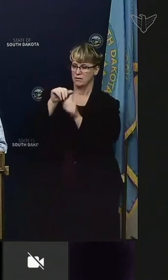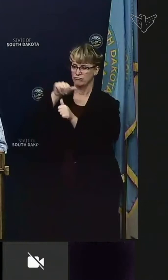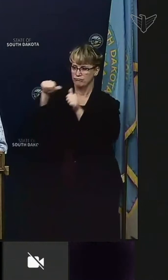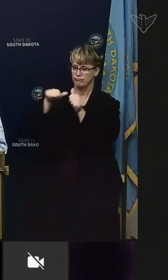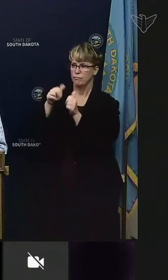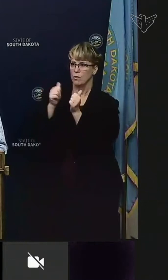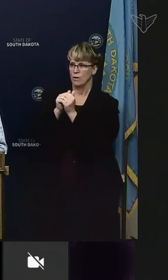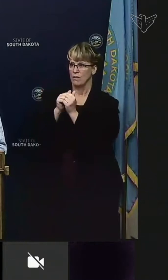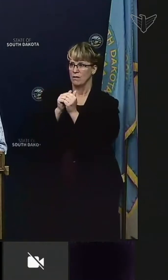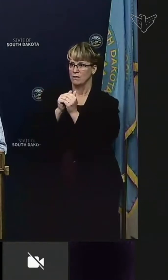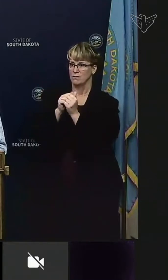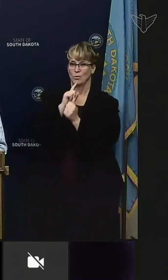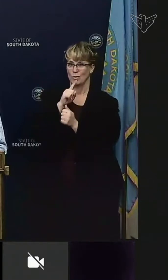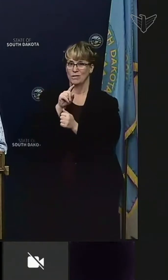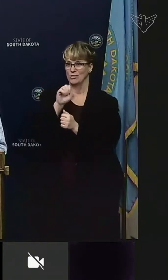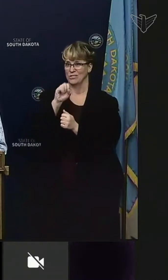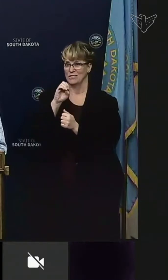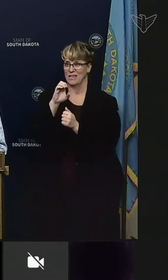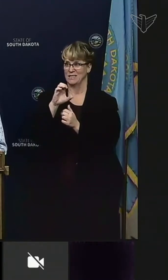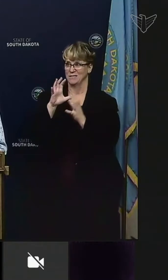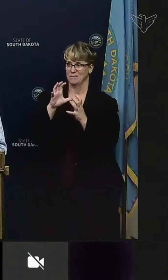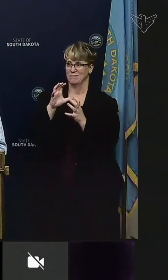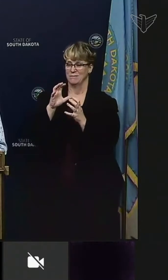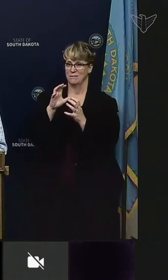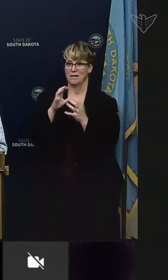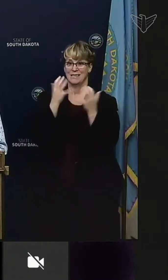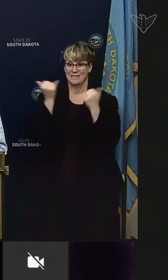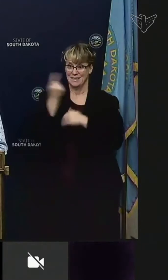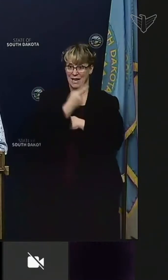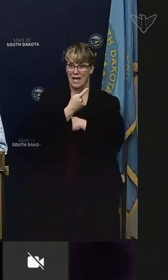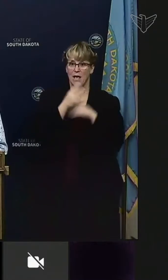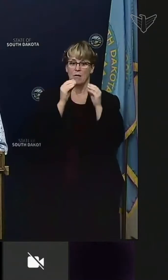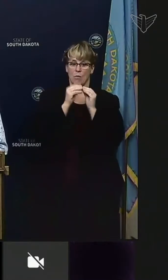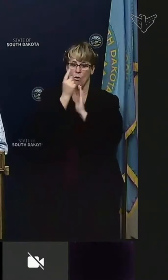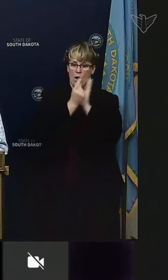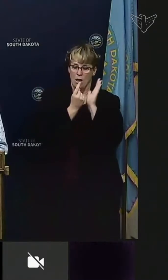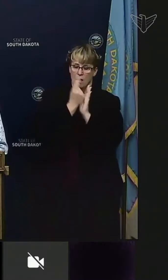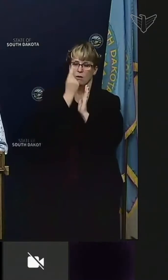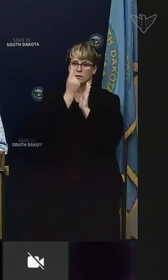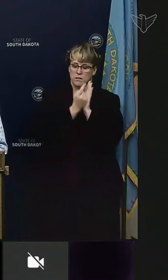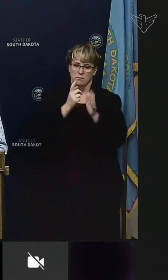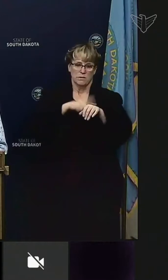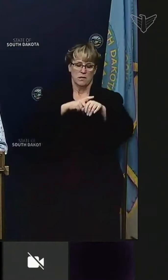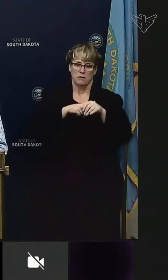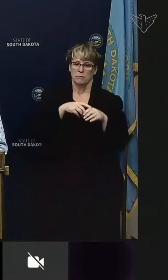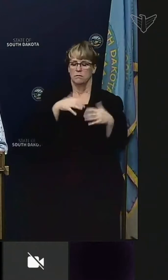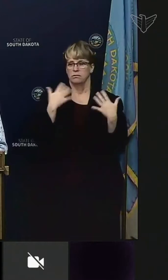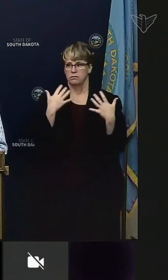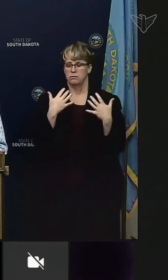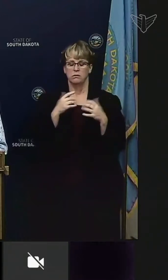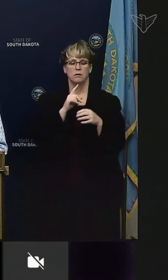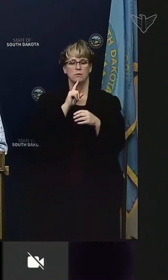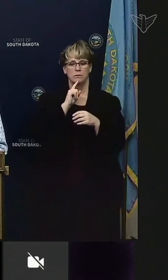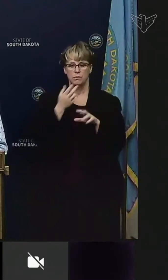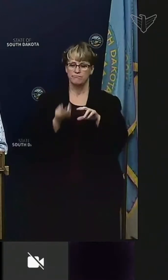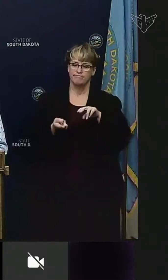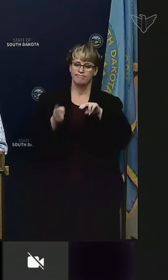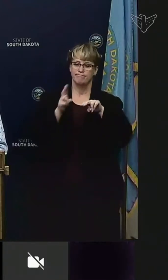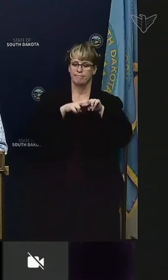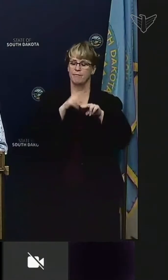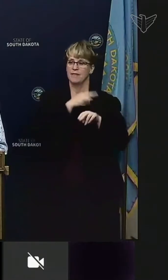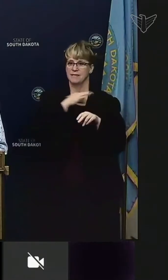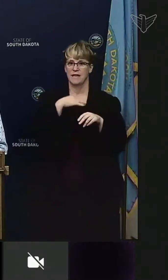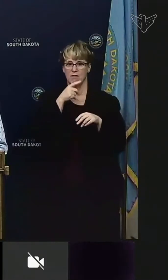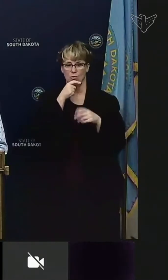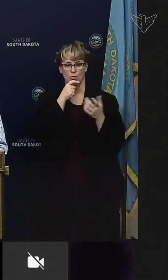contact with in a matter of seconds. What is taking us hours today, which we are doing, and we've greatly increased the staff